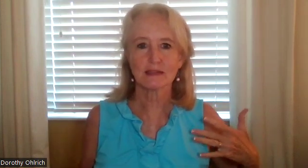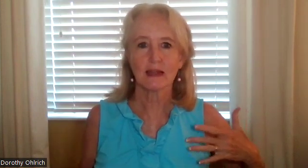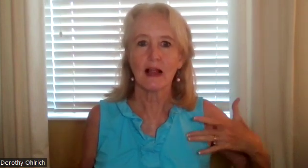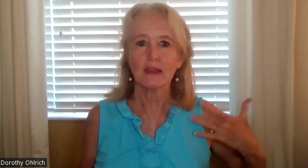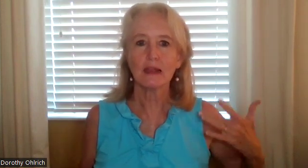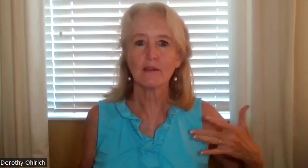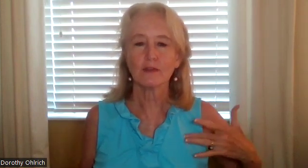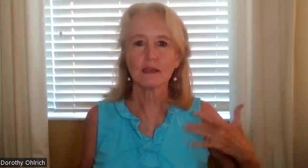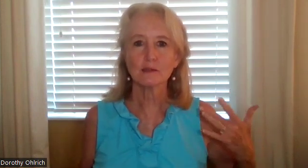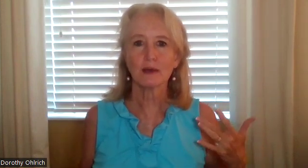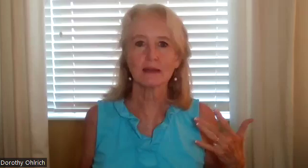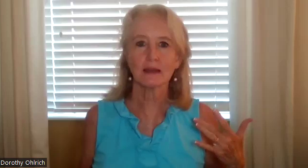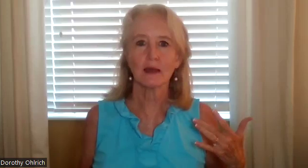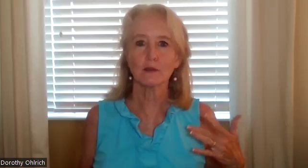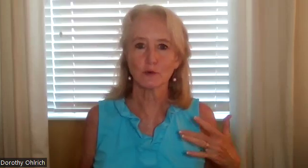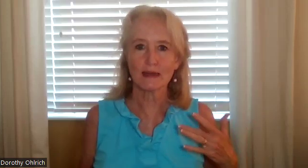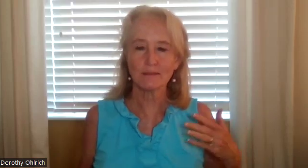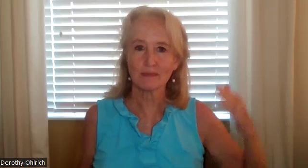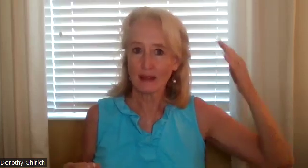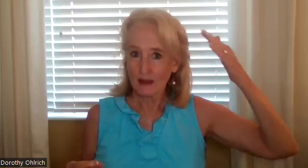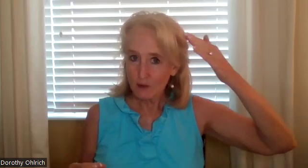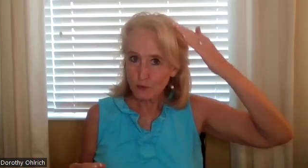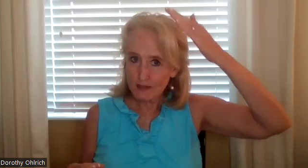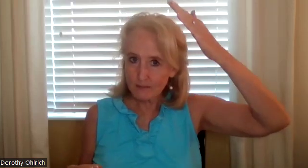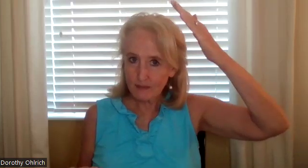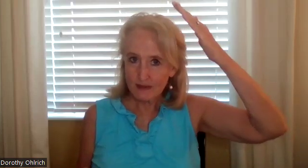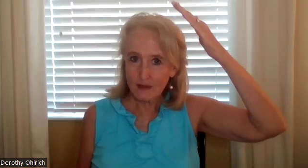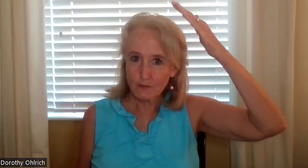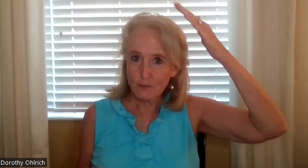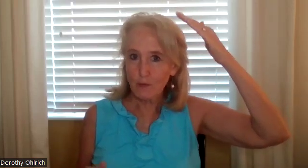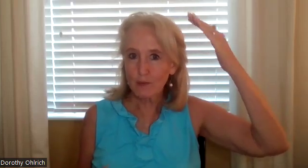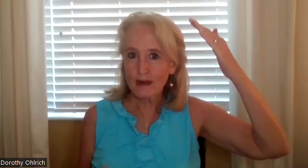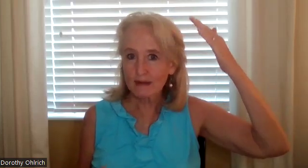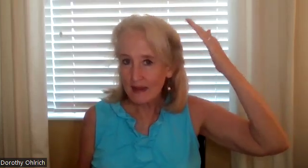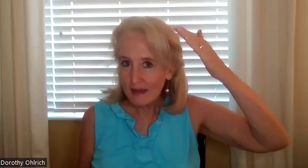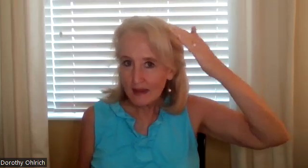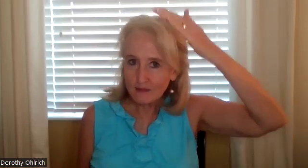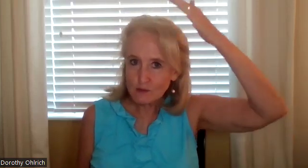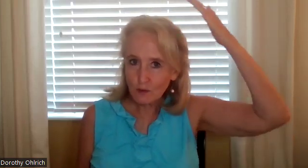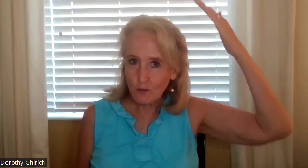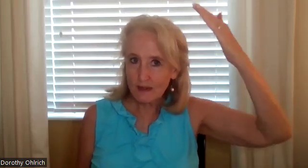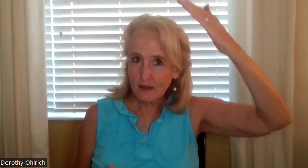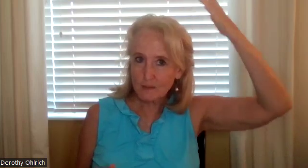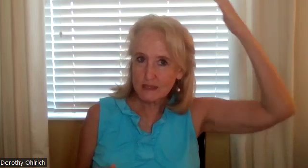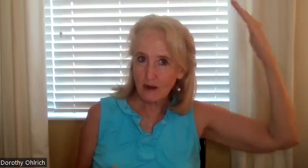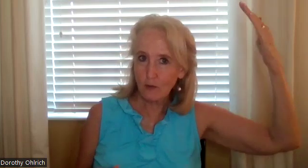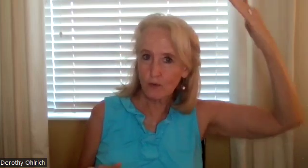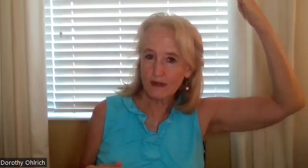chest. Life is but a dream. Dream comes from your brain, and so it comes outward